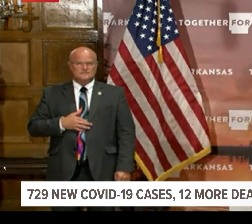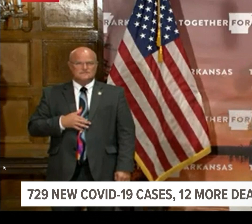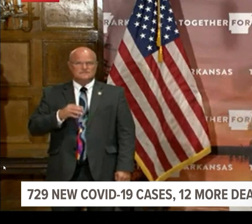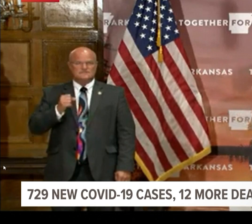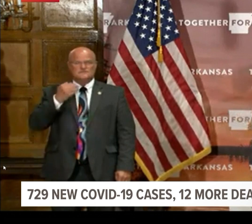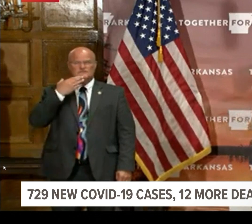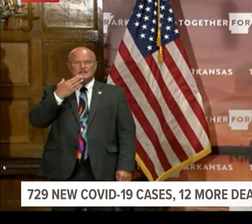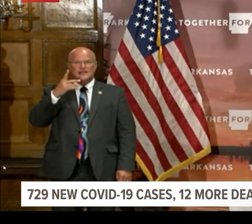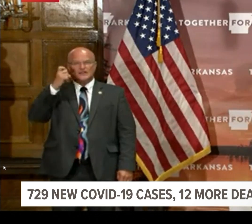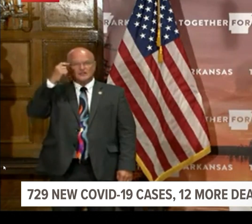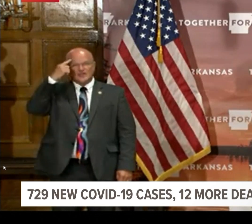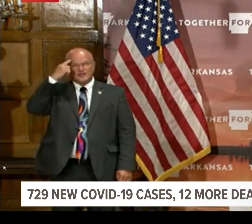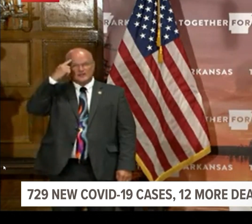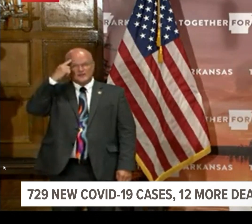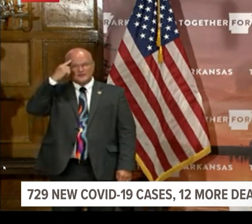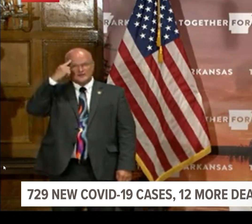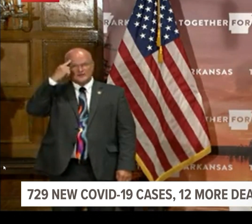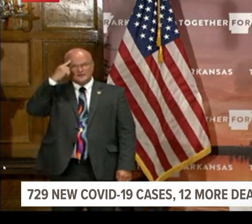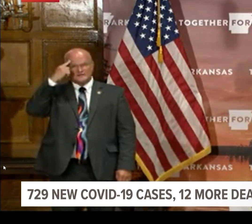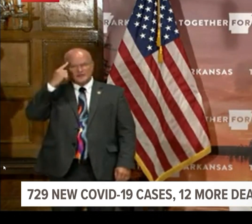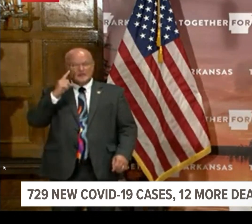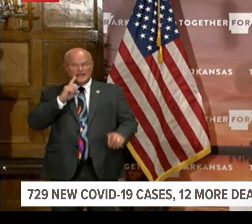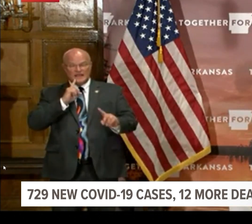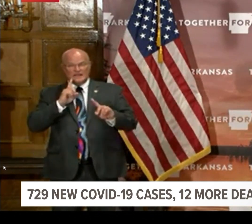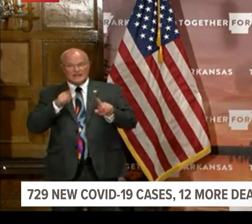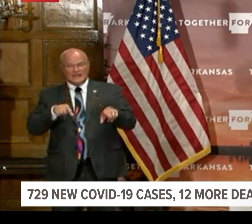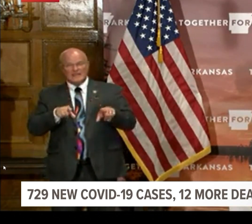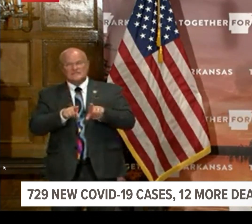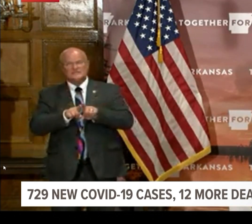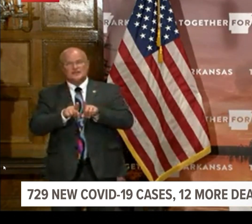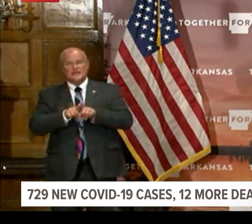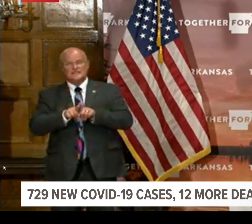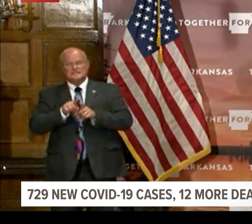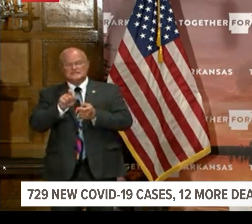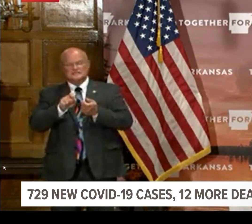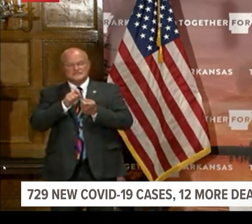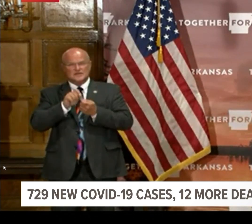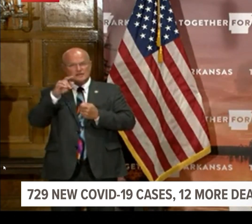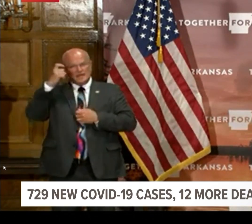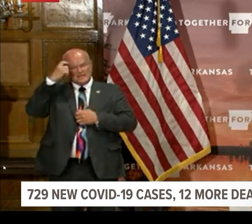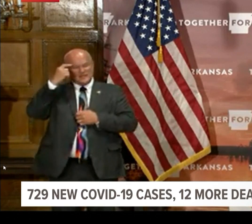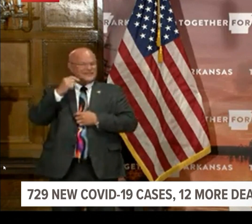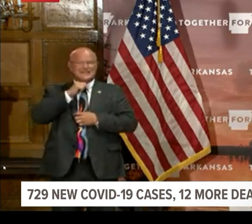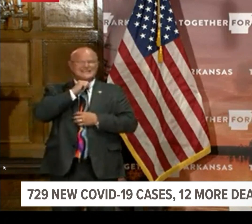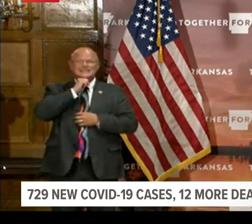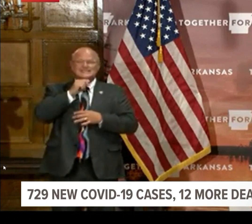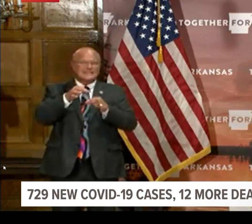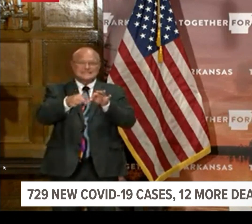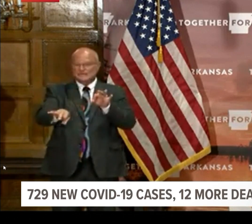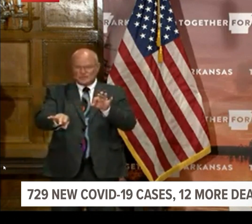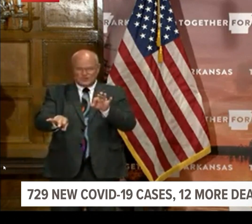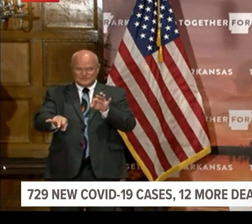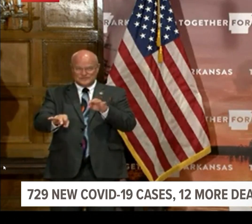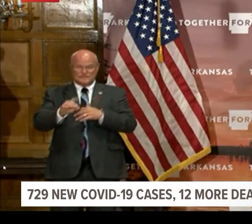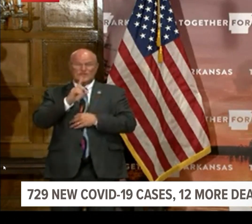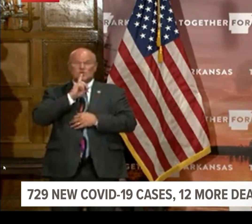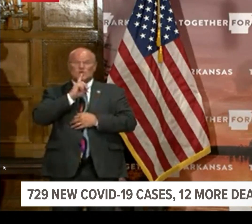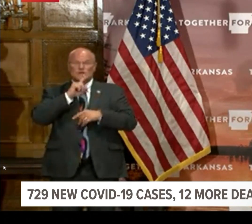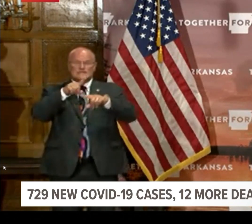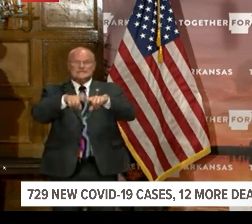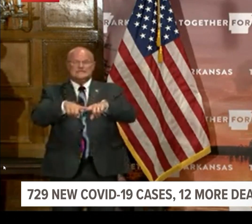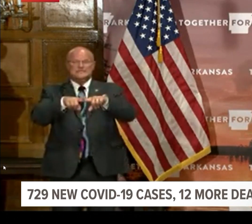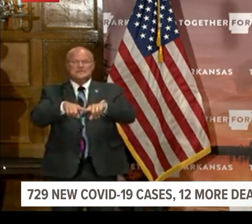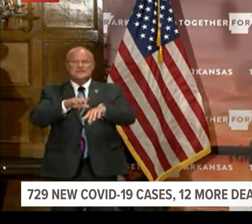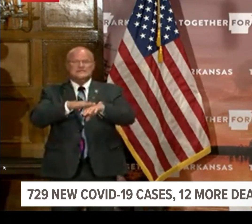So thank you, Governor. So the answer is, as specified by the Governor, is not a simple one. It really is dependent